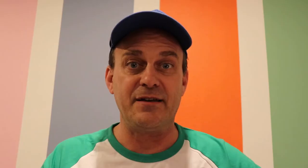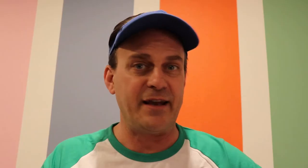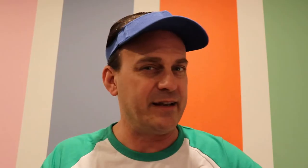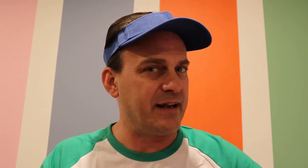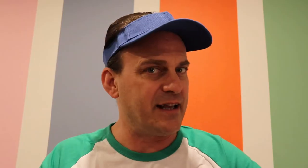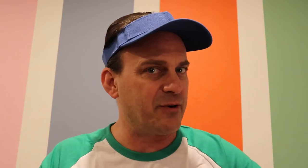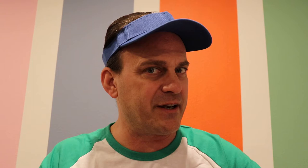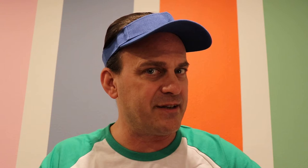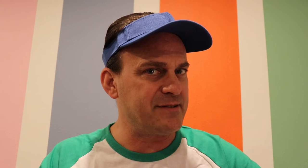Any idea what it is?